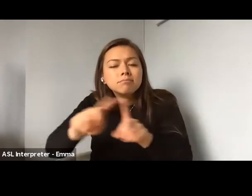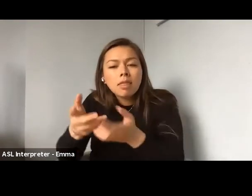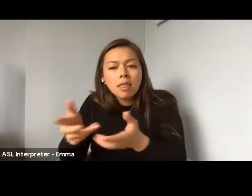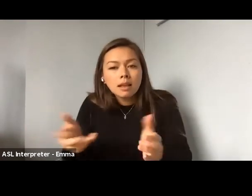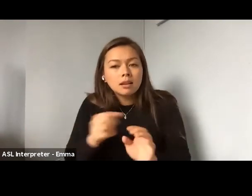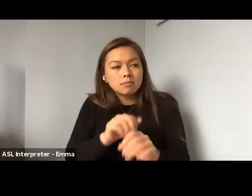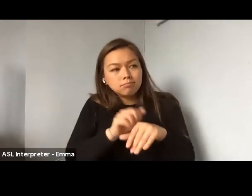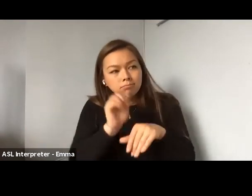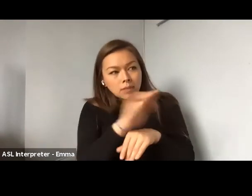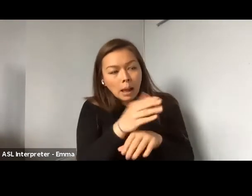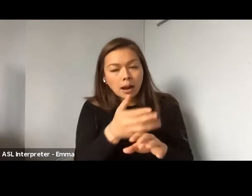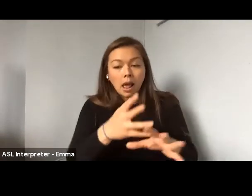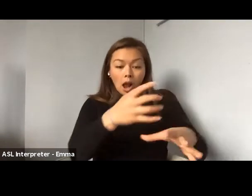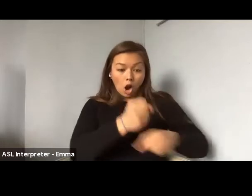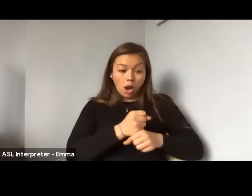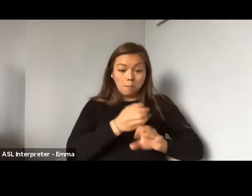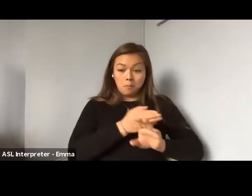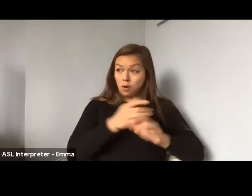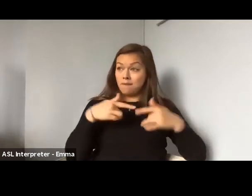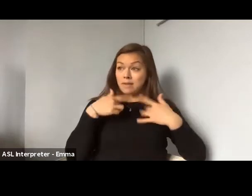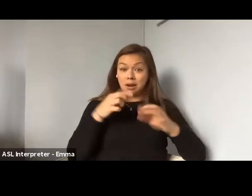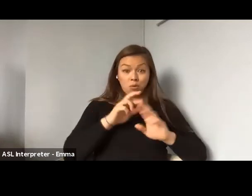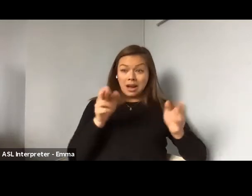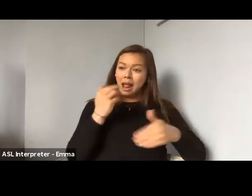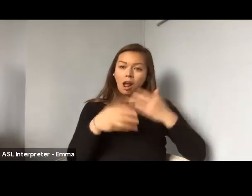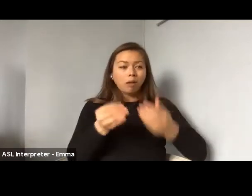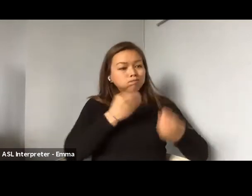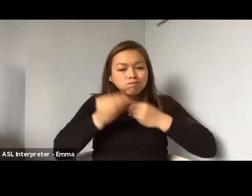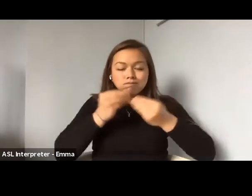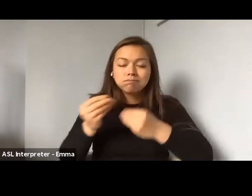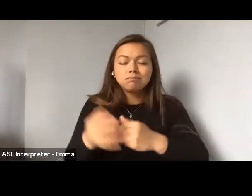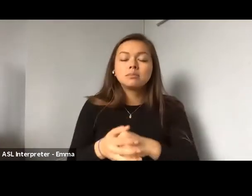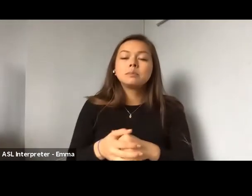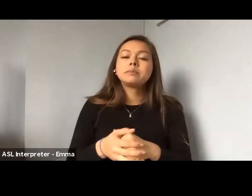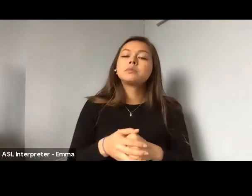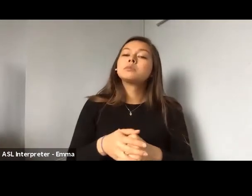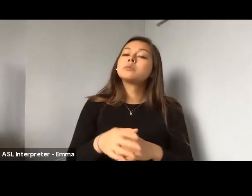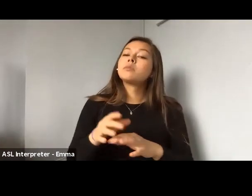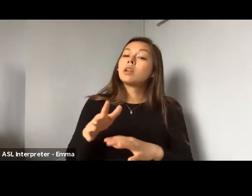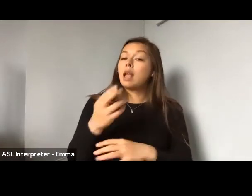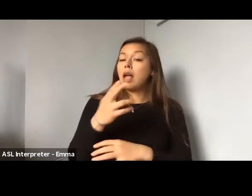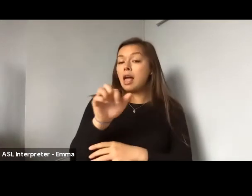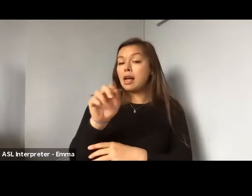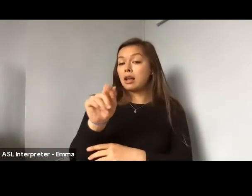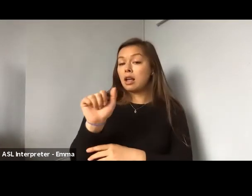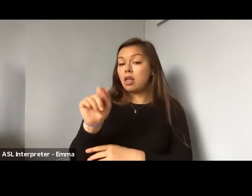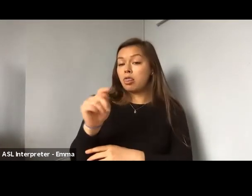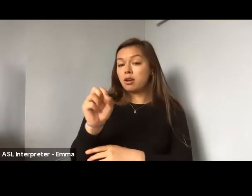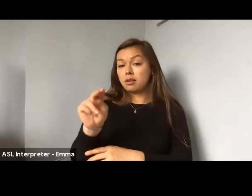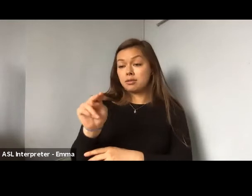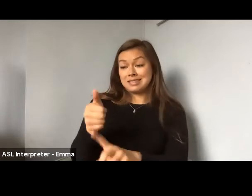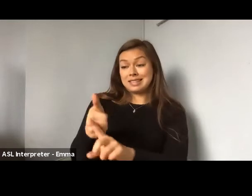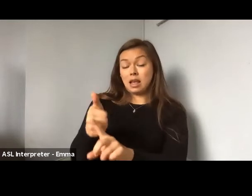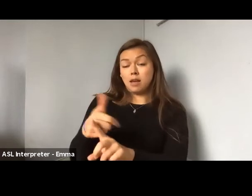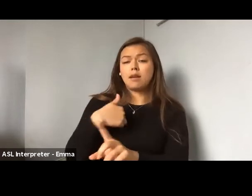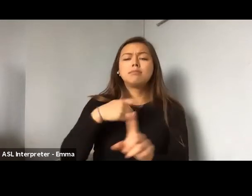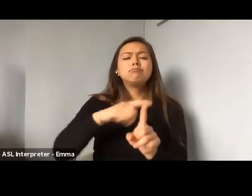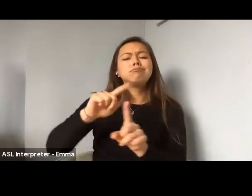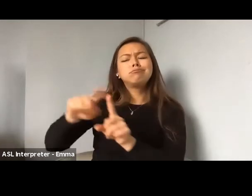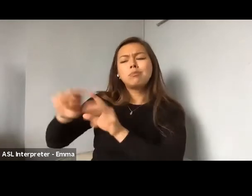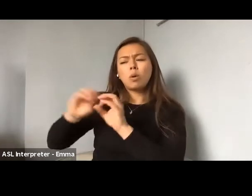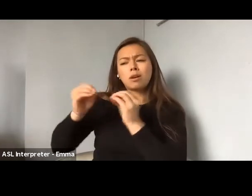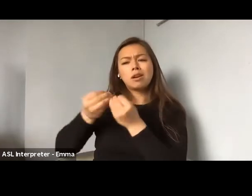itself, we had judges from several nonprofit organizations that were part of the judging ceremony and also stayed with us over the course